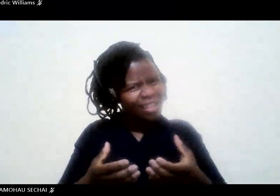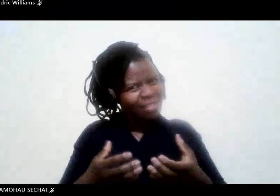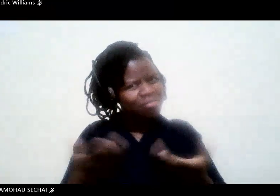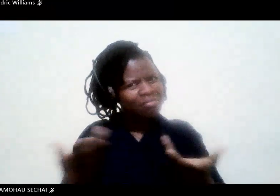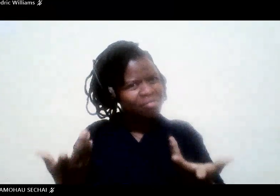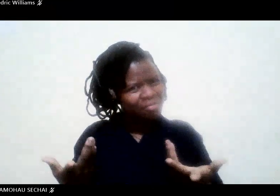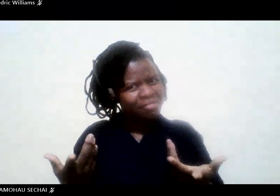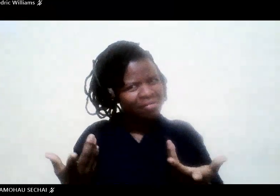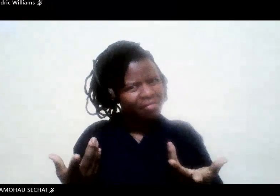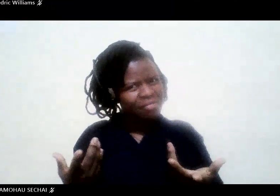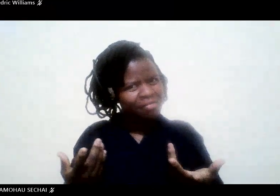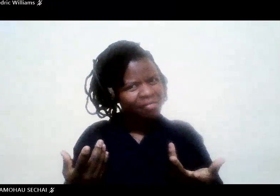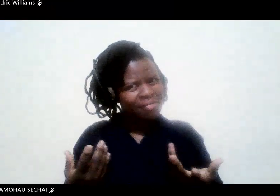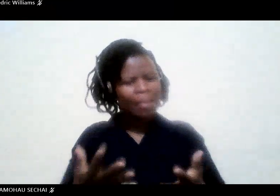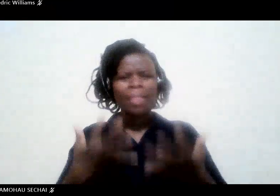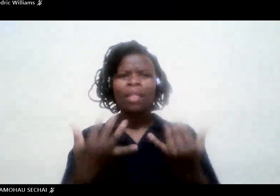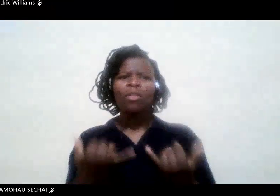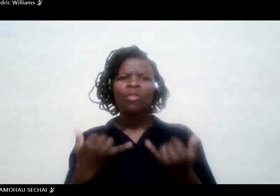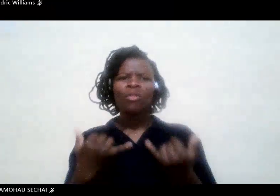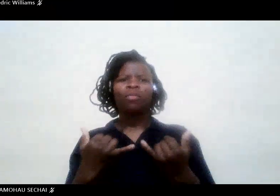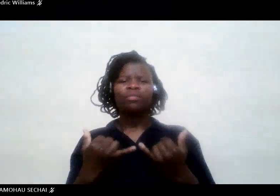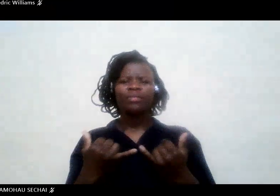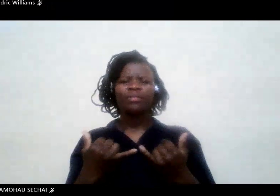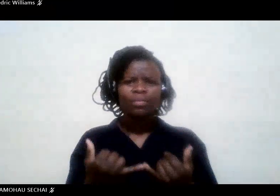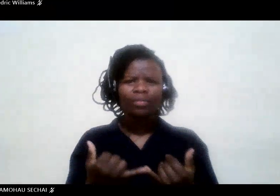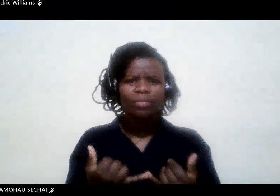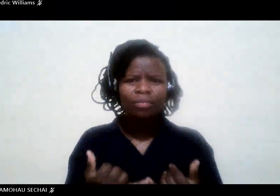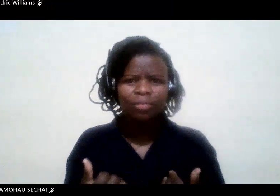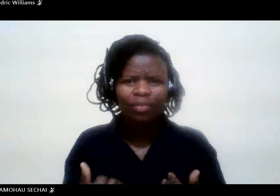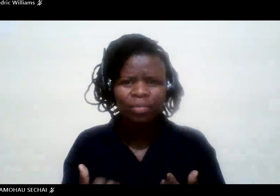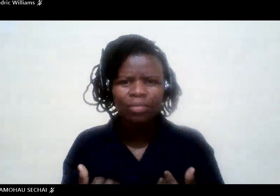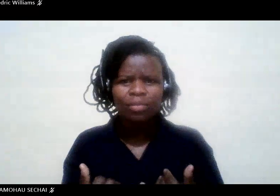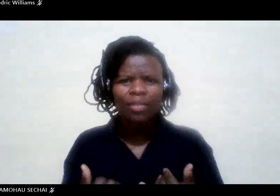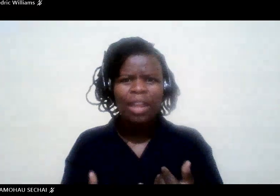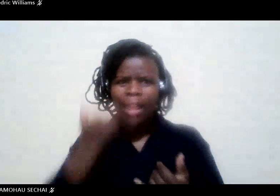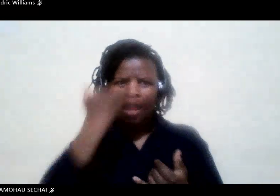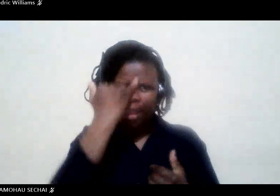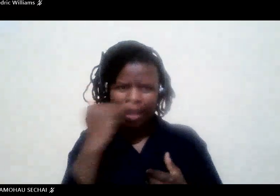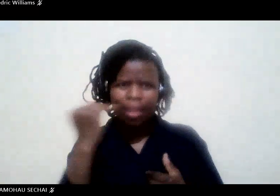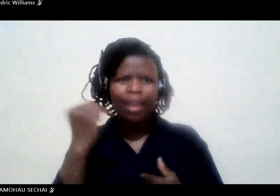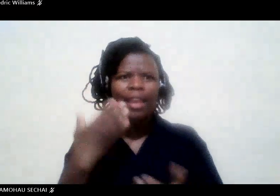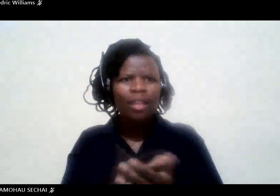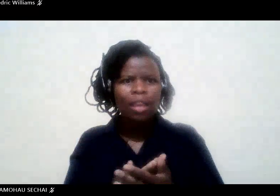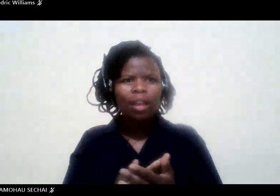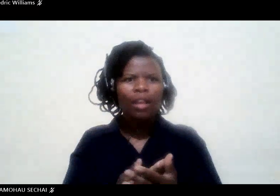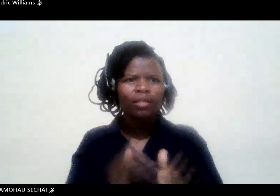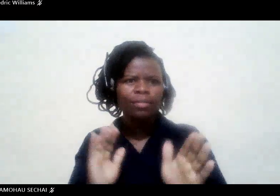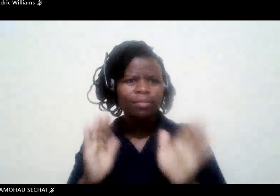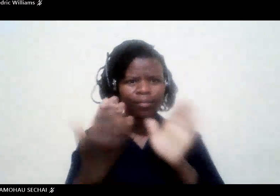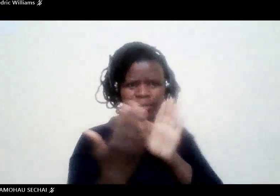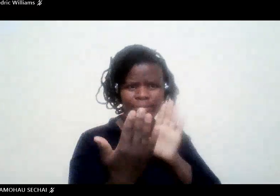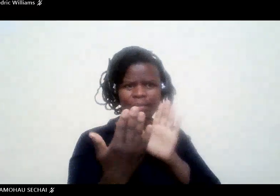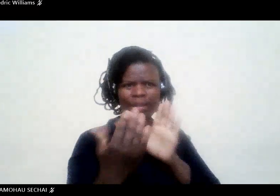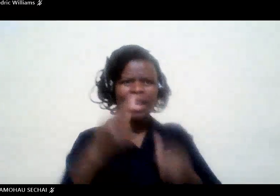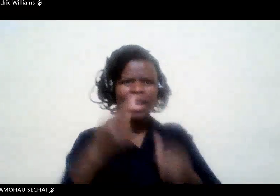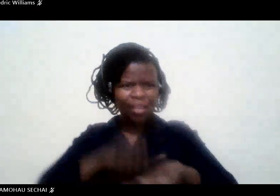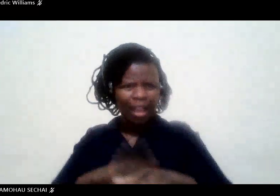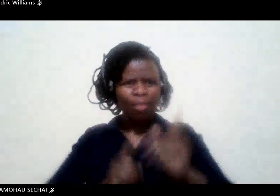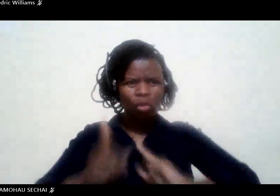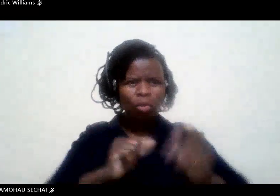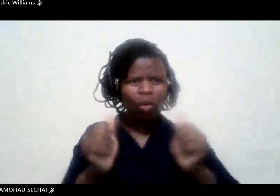You actually tell me, sir, sorry, can you face us when you are speaking to us? That's just a practical